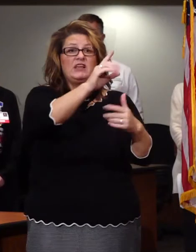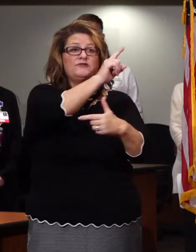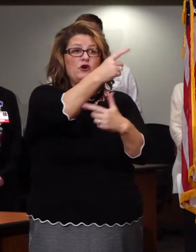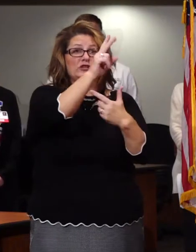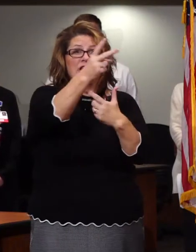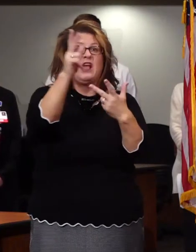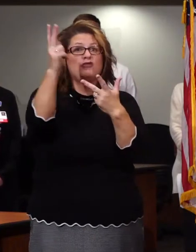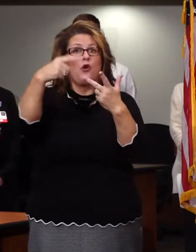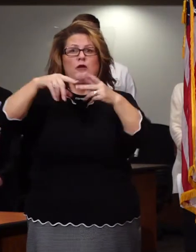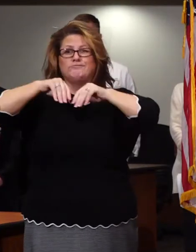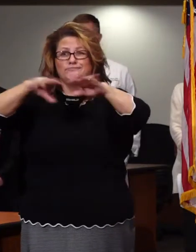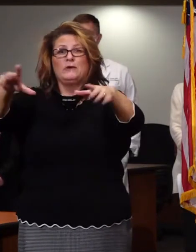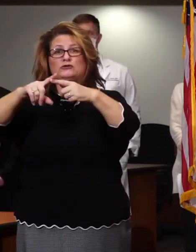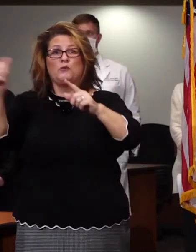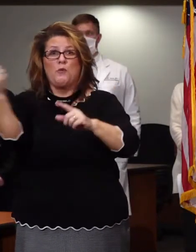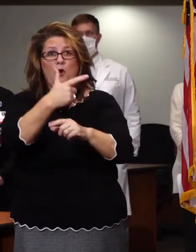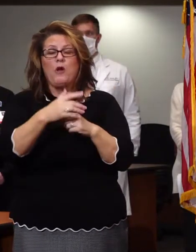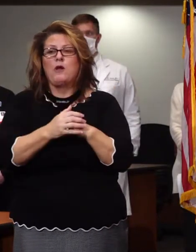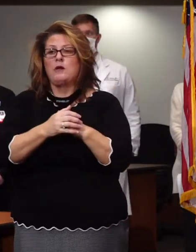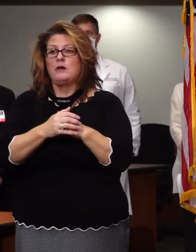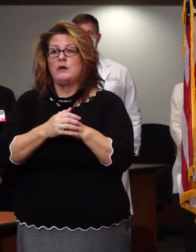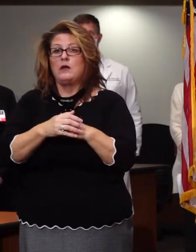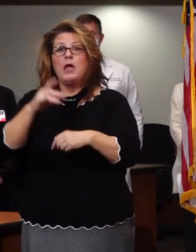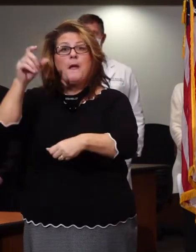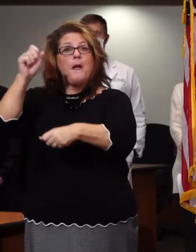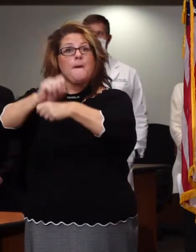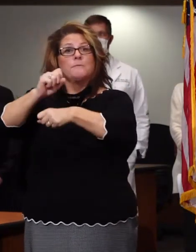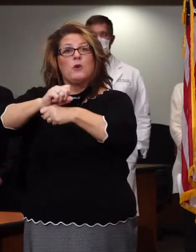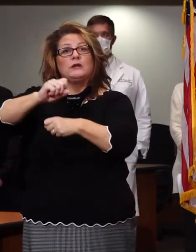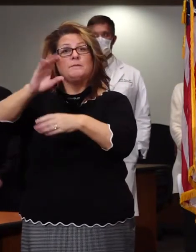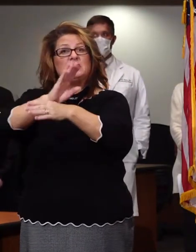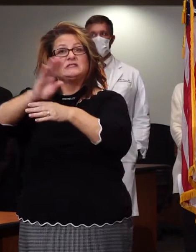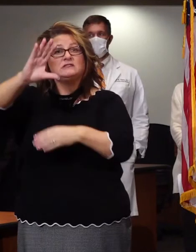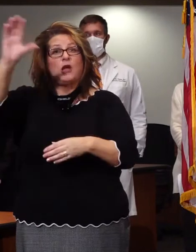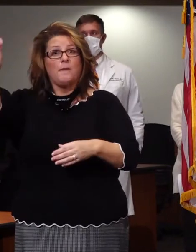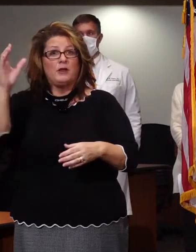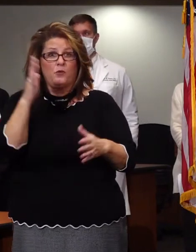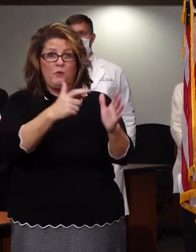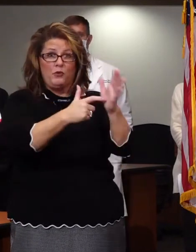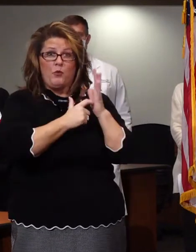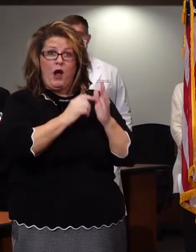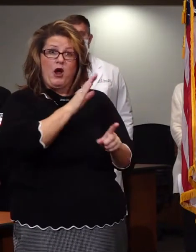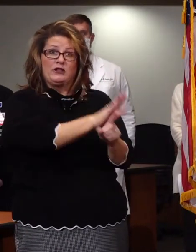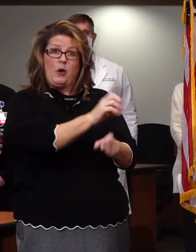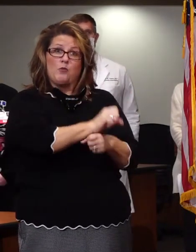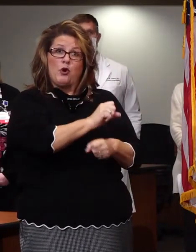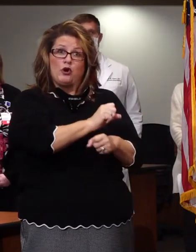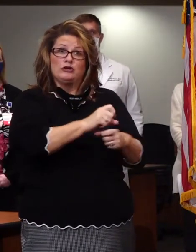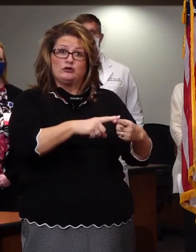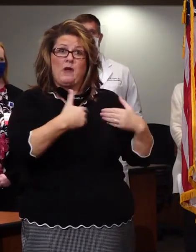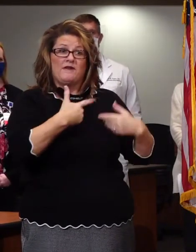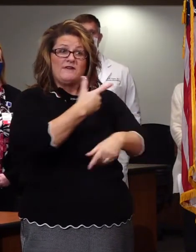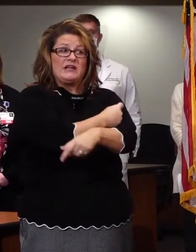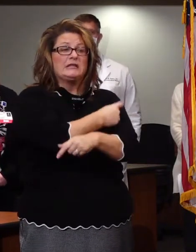population, would employers be needing to require their employees to get the vaccines in order to come back to work? I don't think so, but I don't